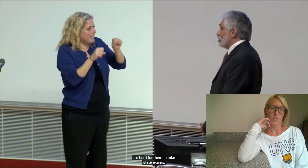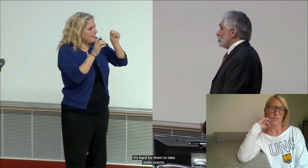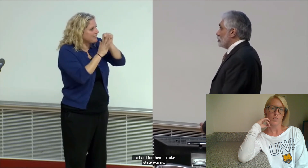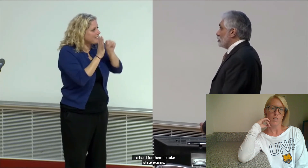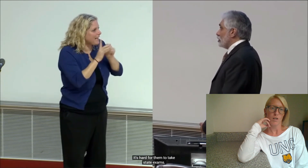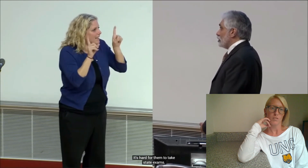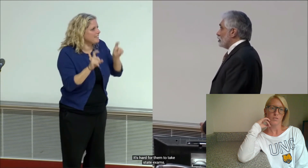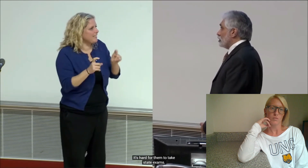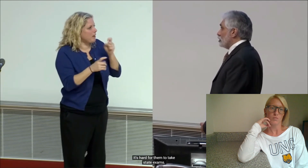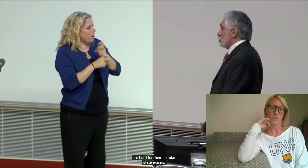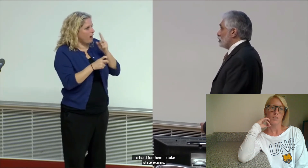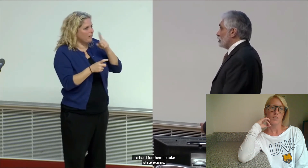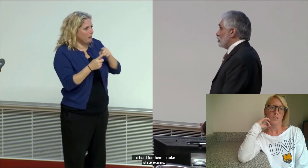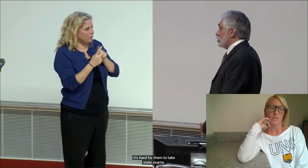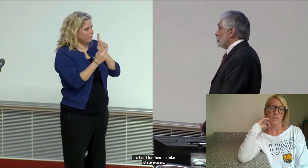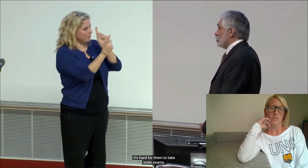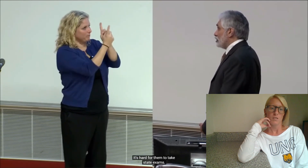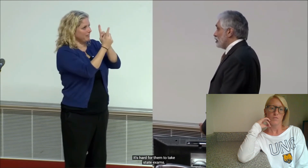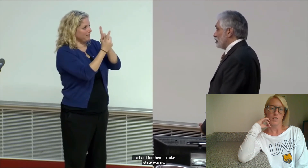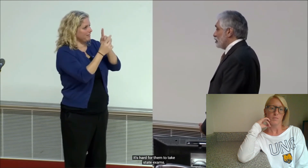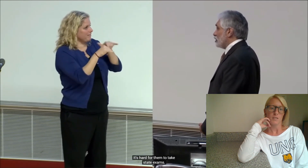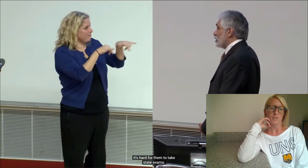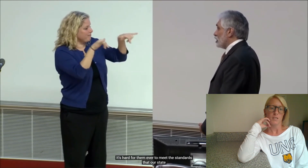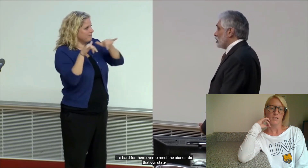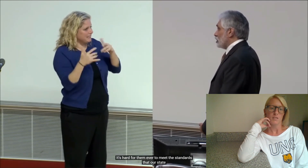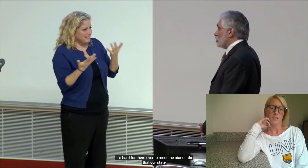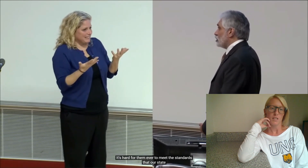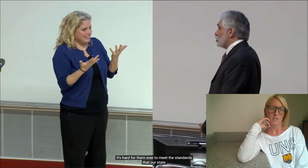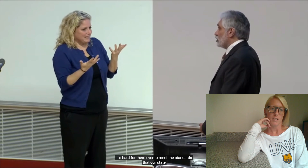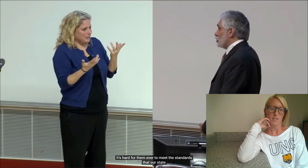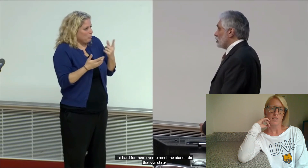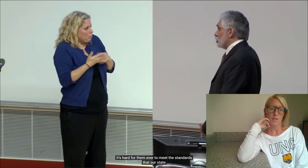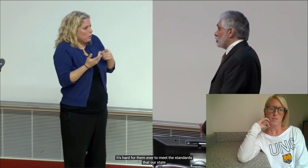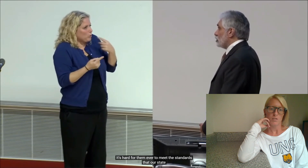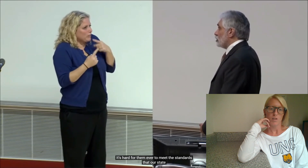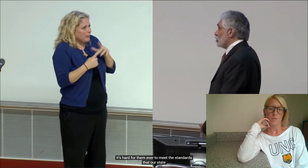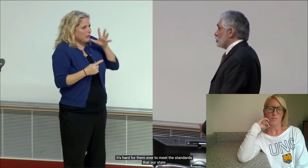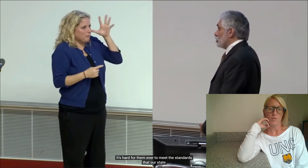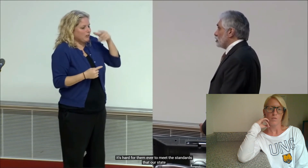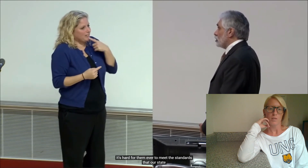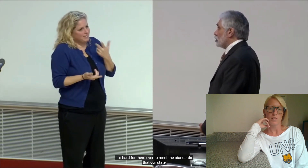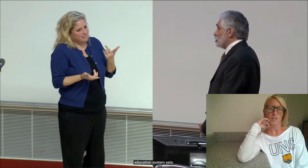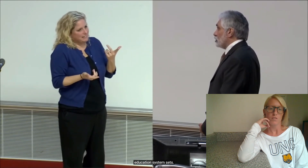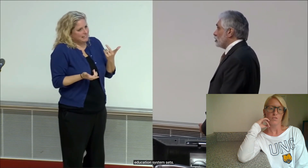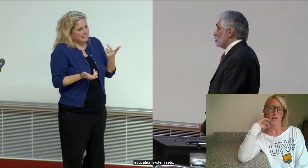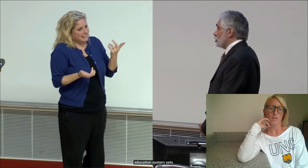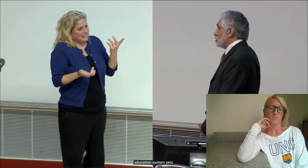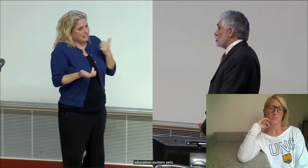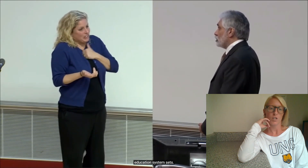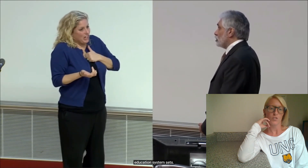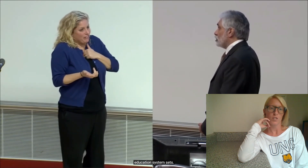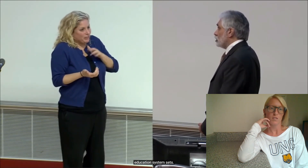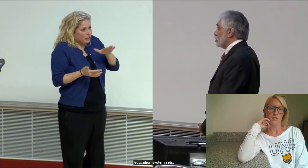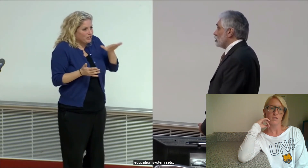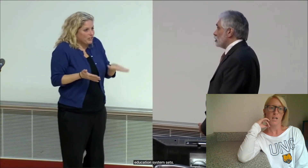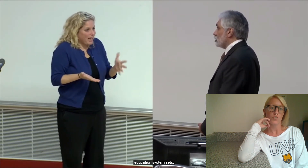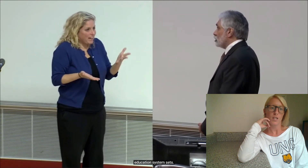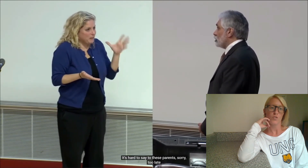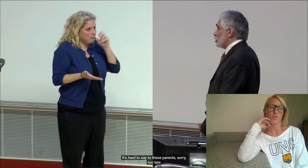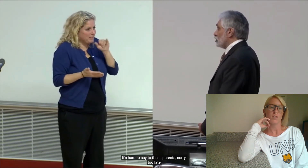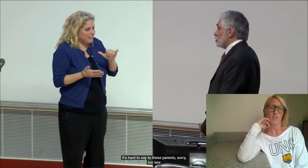It's hard for them to take state exams. It's hard for them ever to meet the standards that our state education system